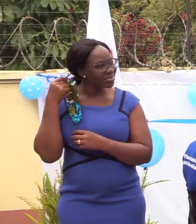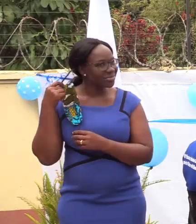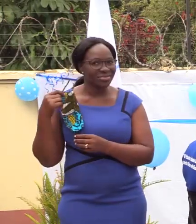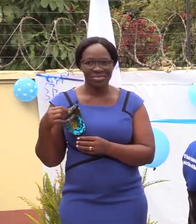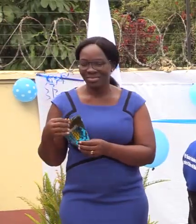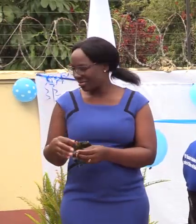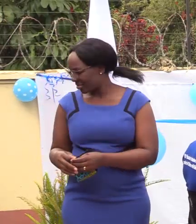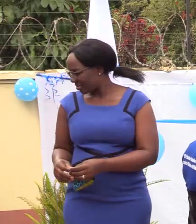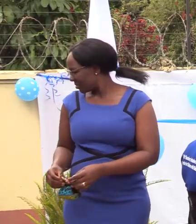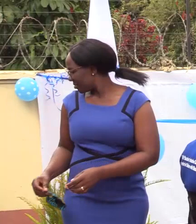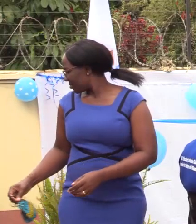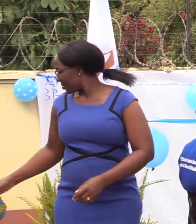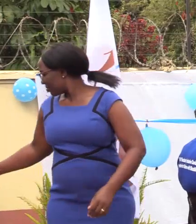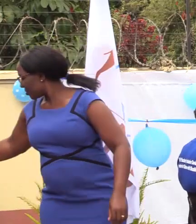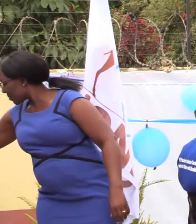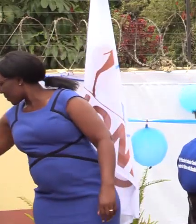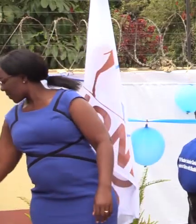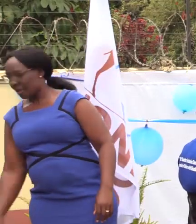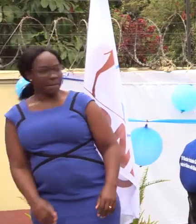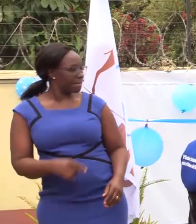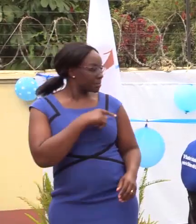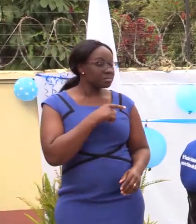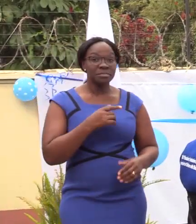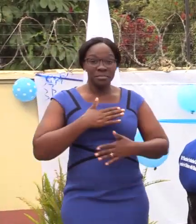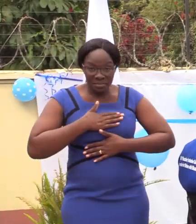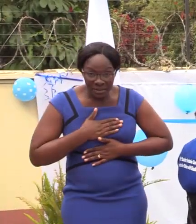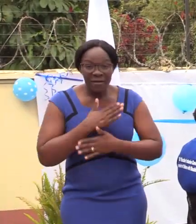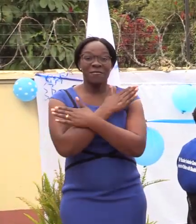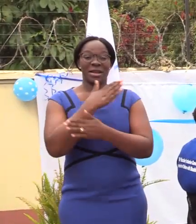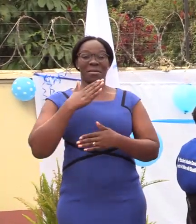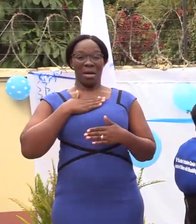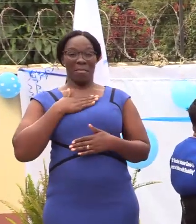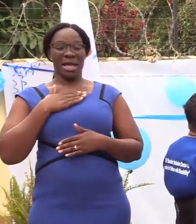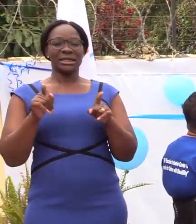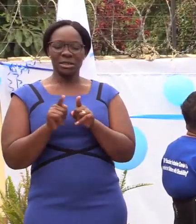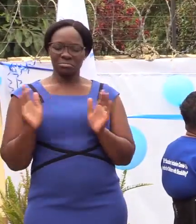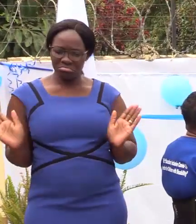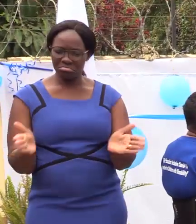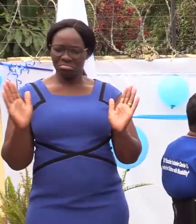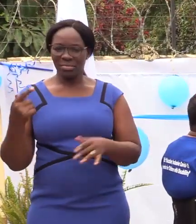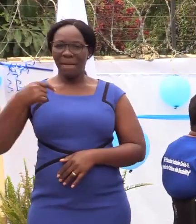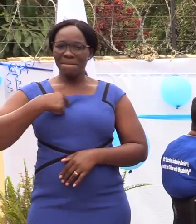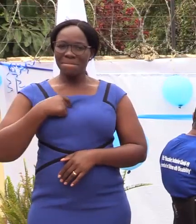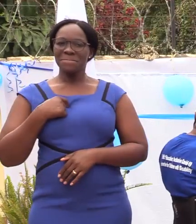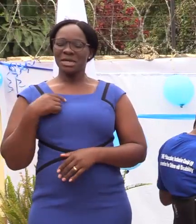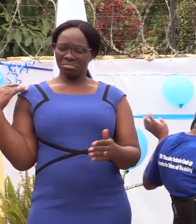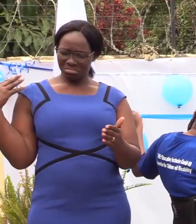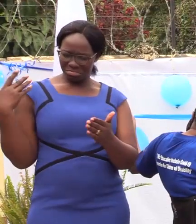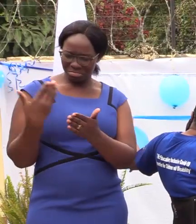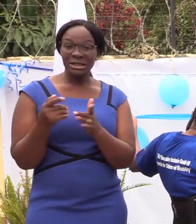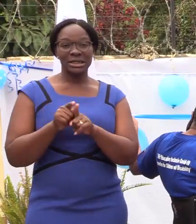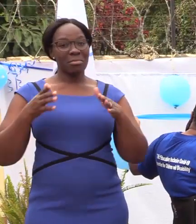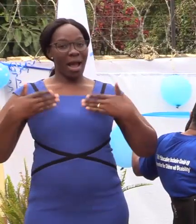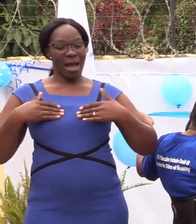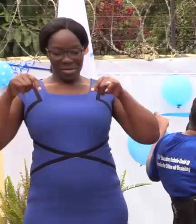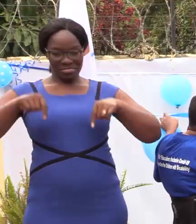Hassan is personally known to me also. He has always been encouraging me in this journey of disability, and I'm happy that I am